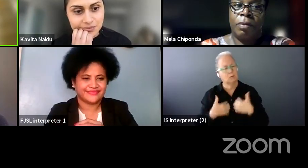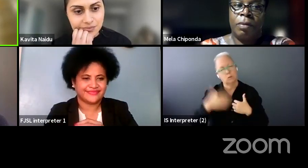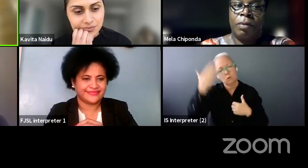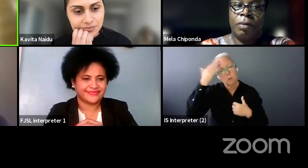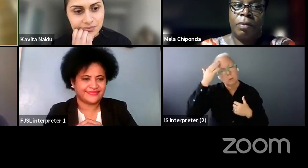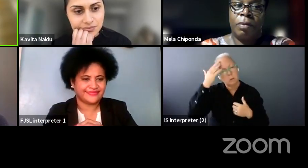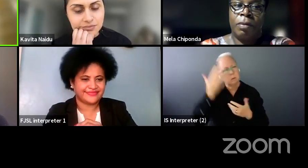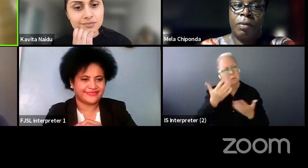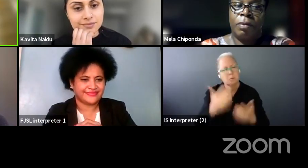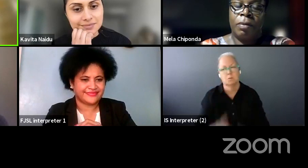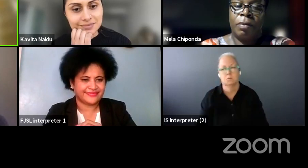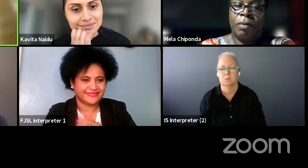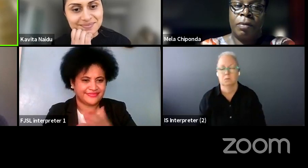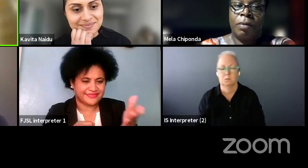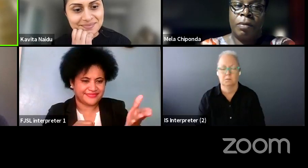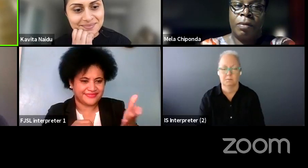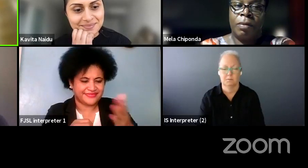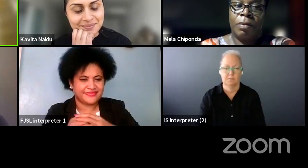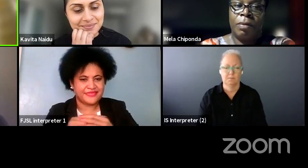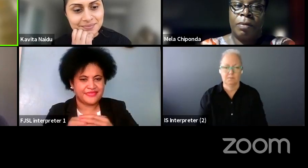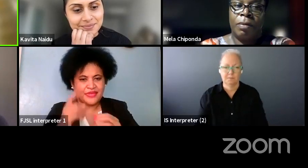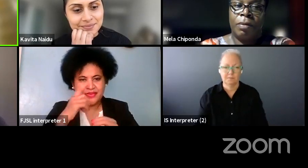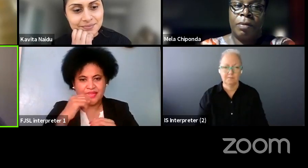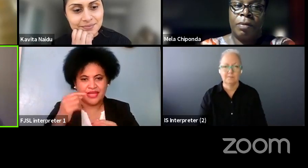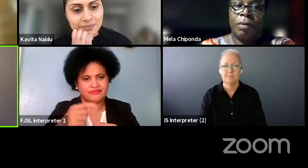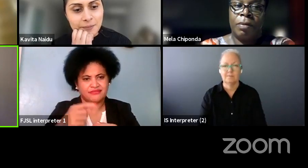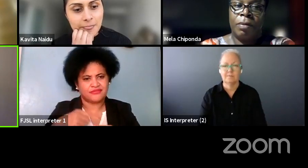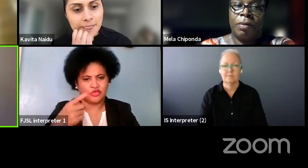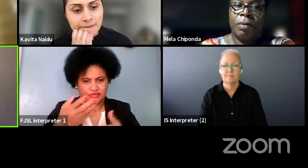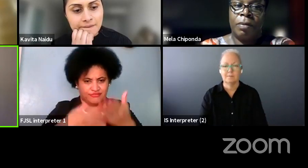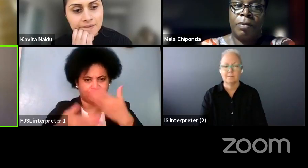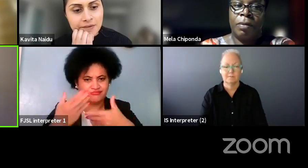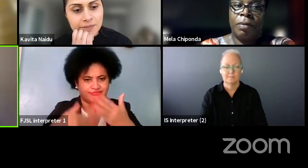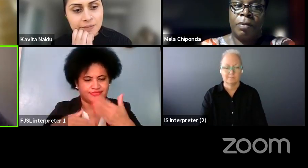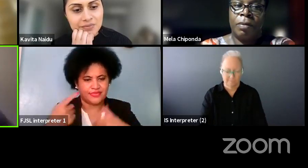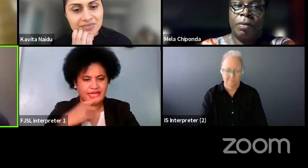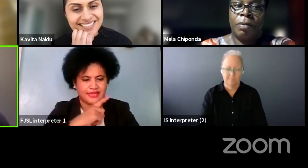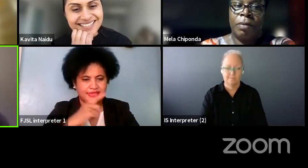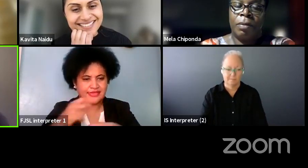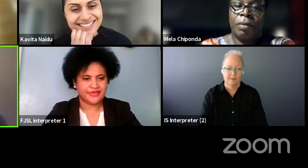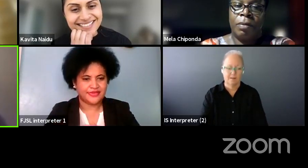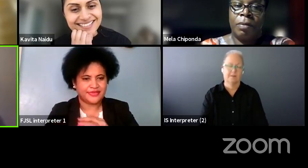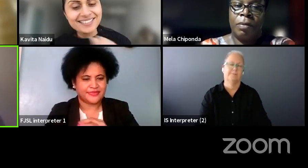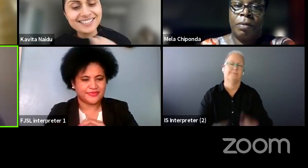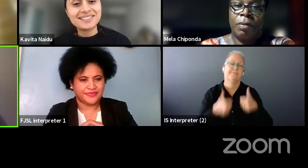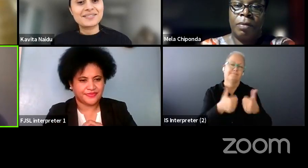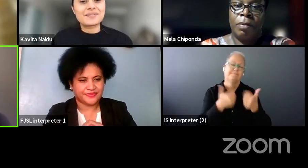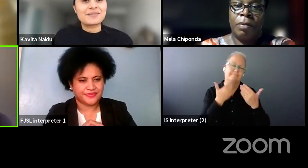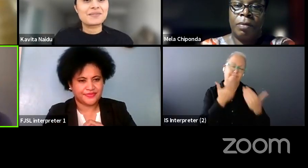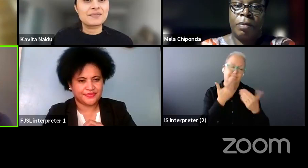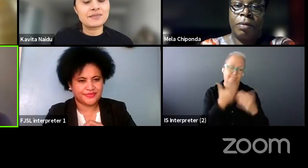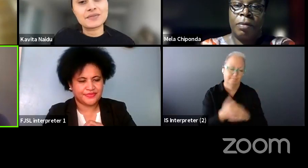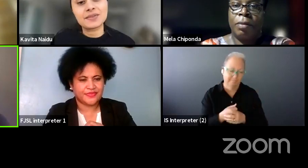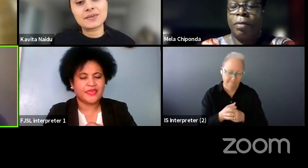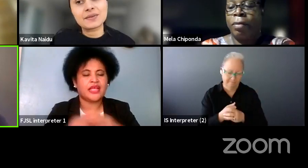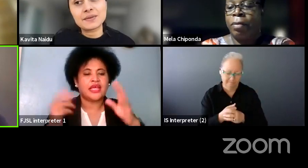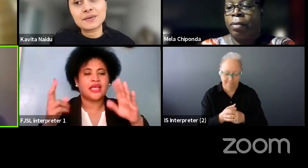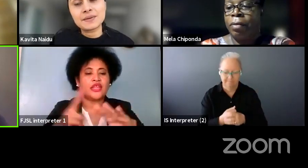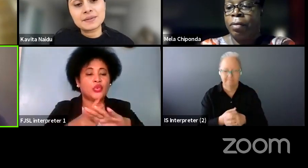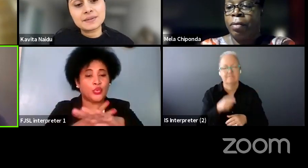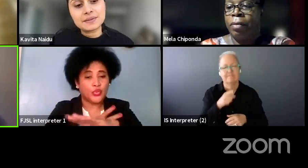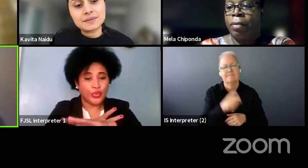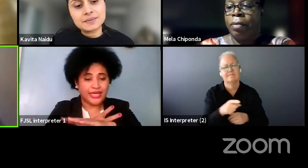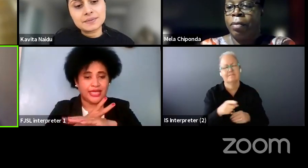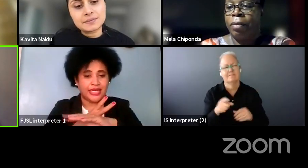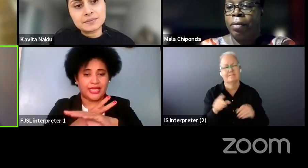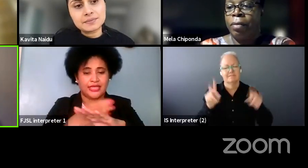of continue that trend of thought. Okay, 100%. Thank you so much. So the Green New Deal, and I think we